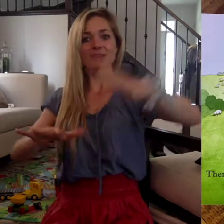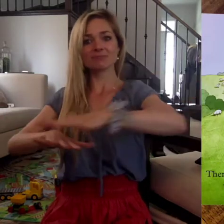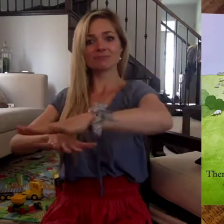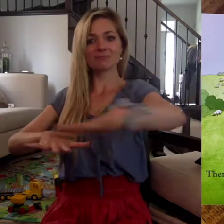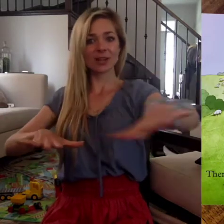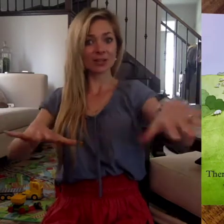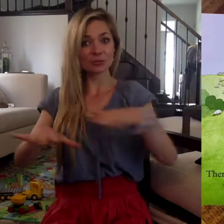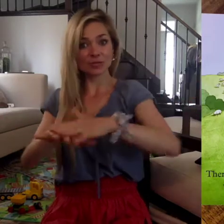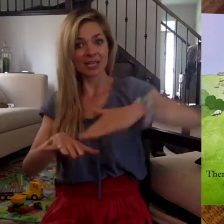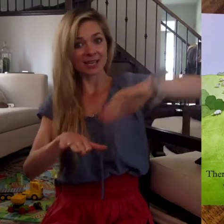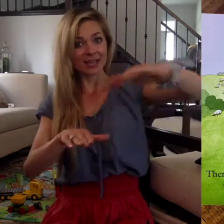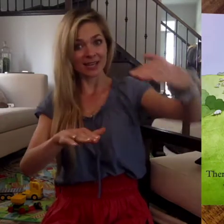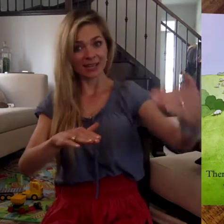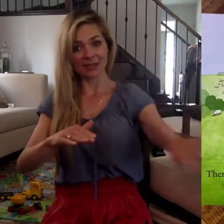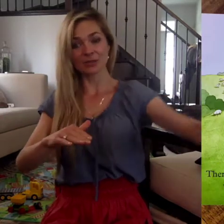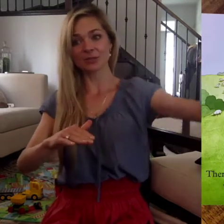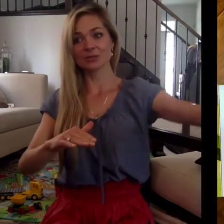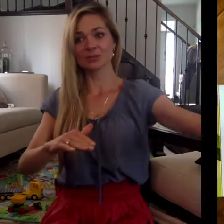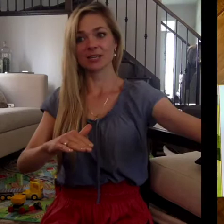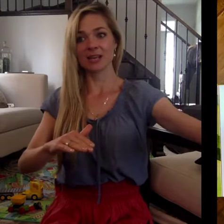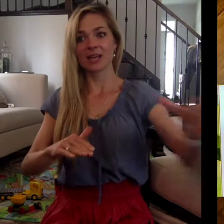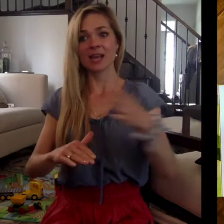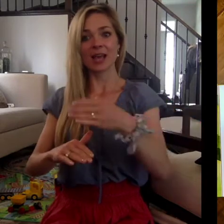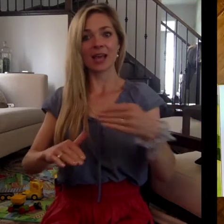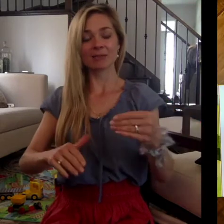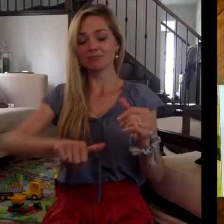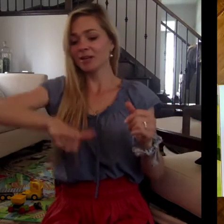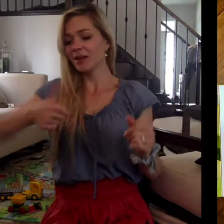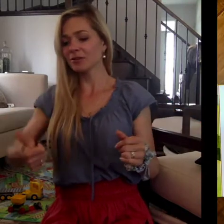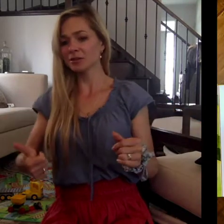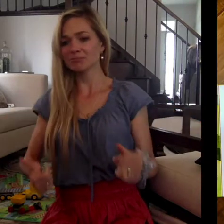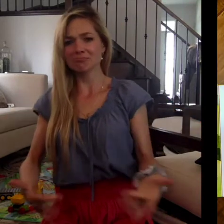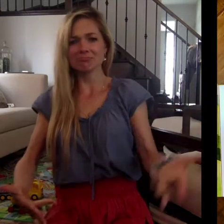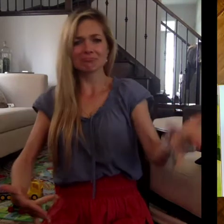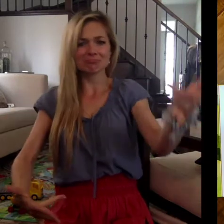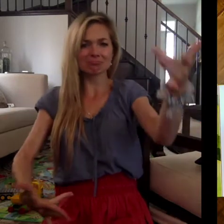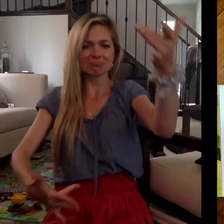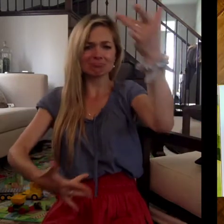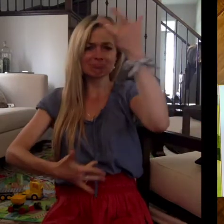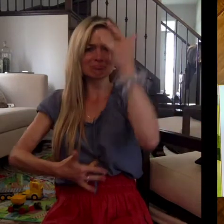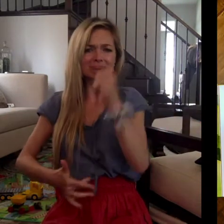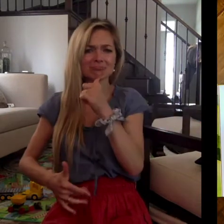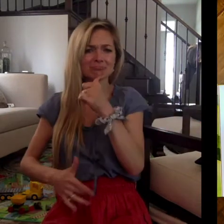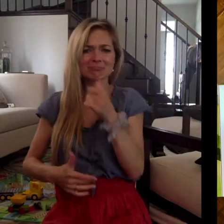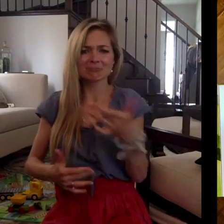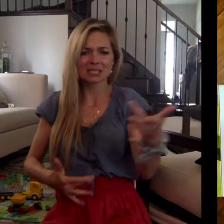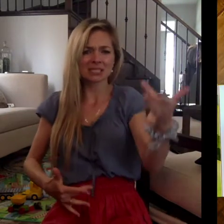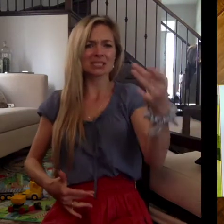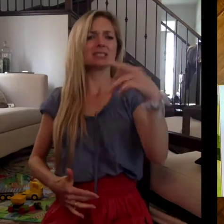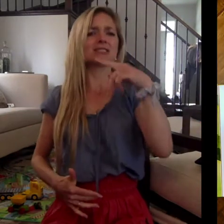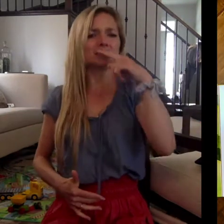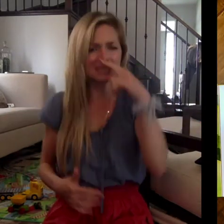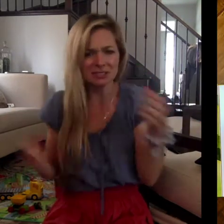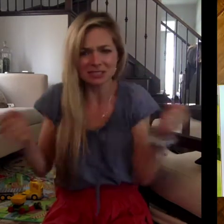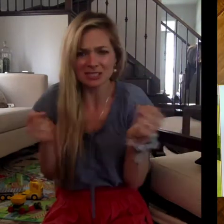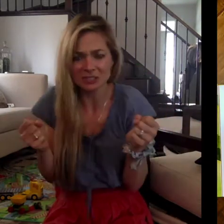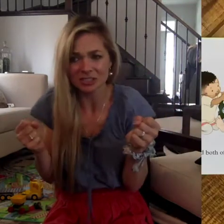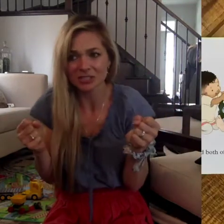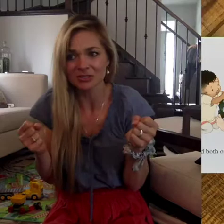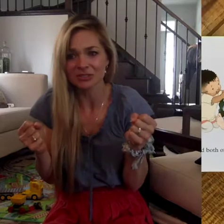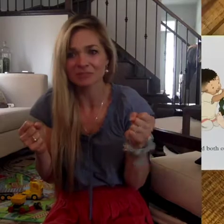was born in the hills, and another who suffered from sneezes